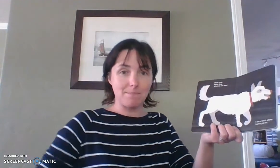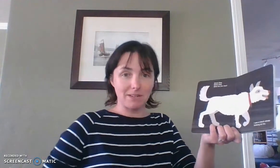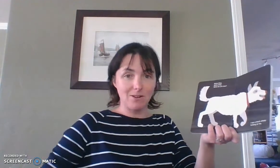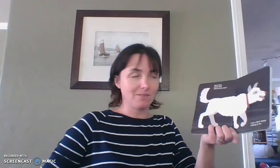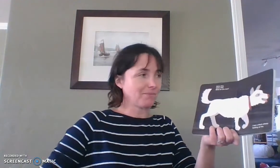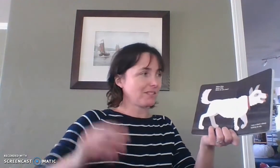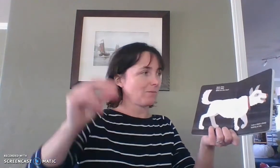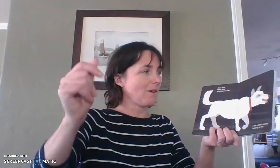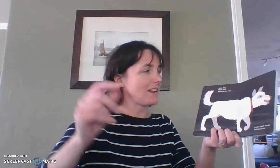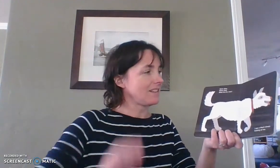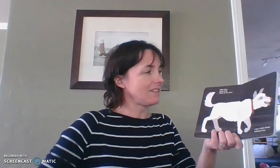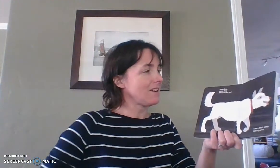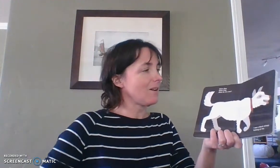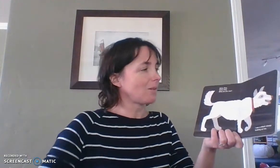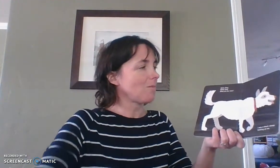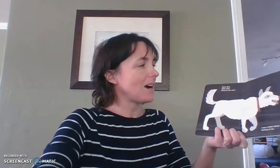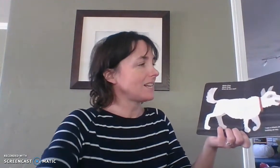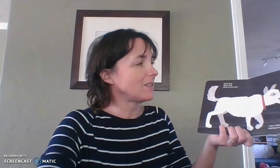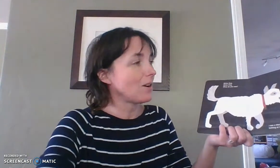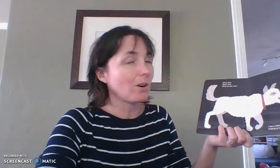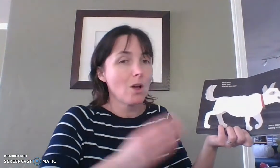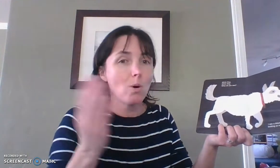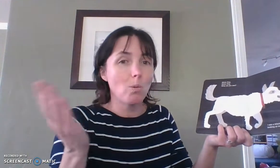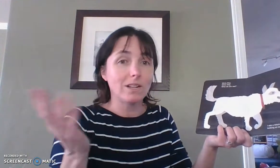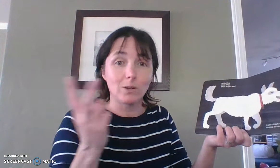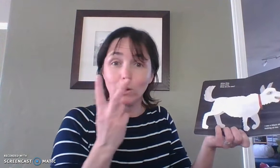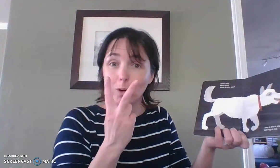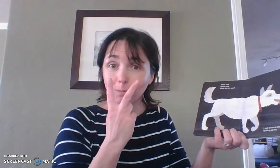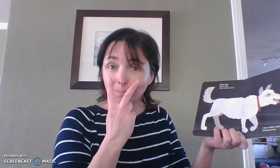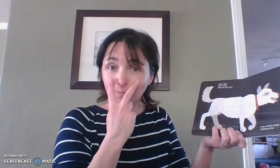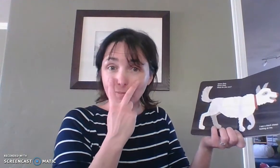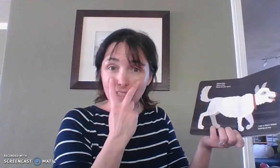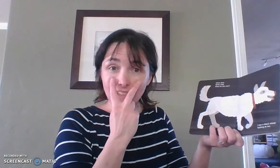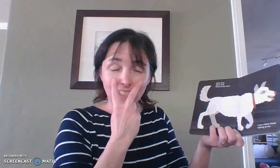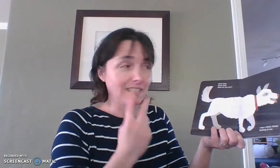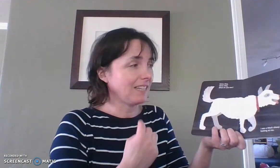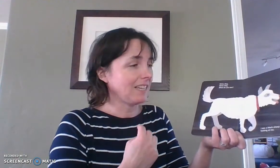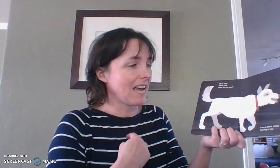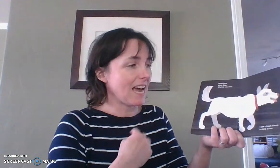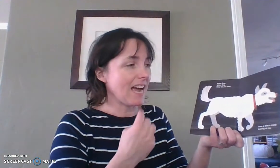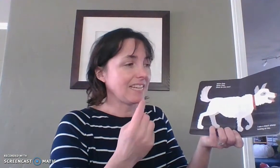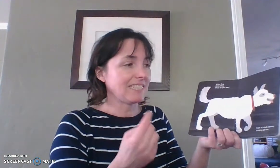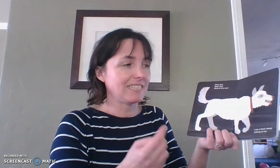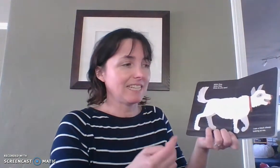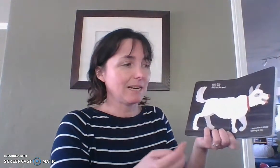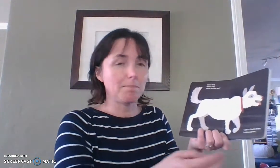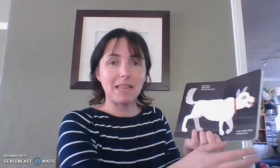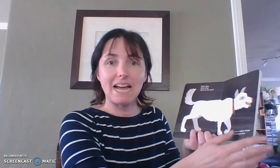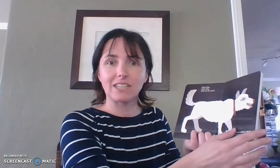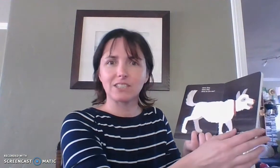and call. White dog, what do you see? I see a black